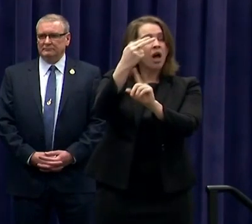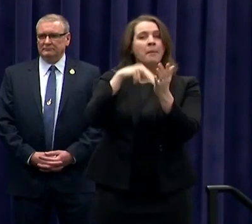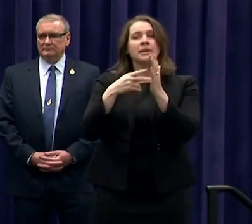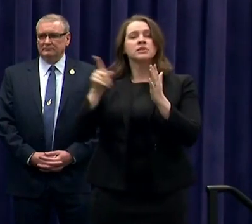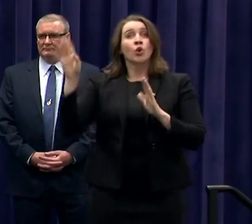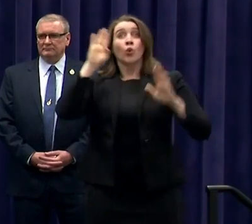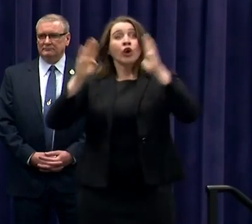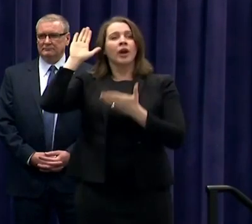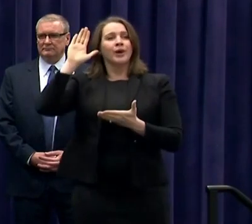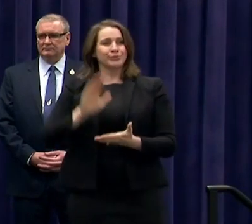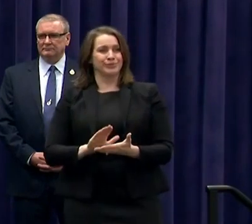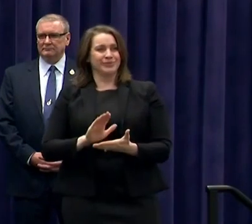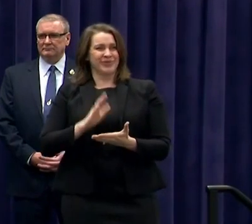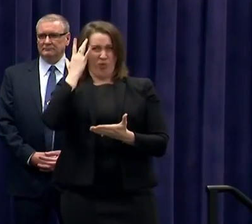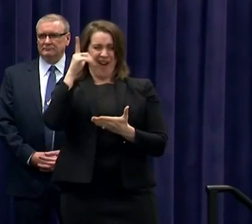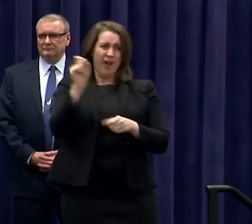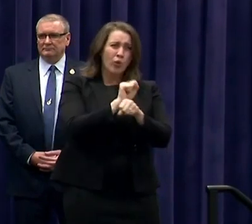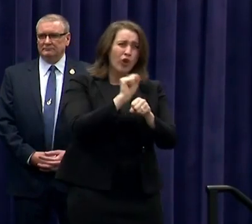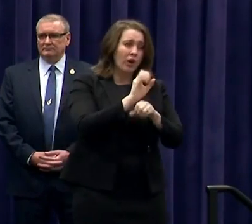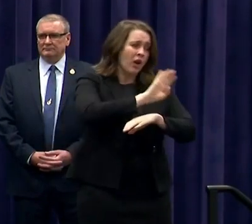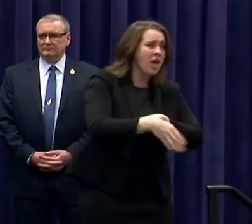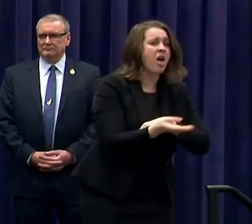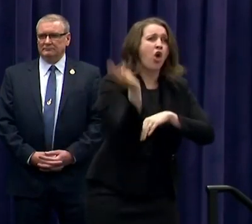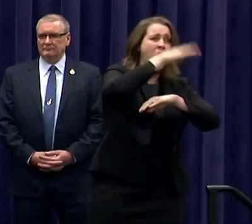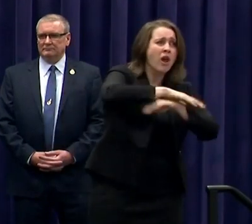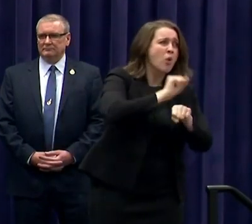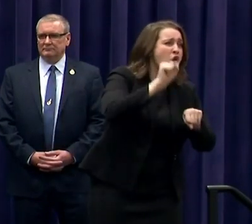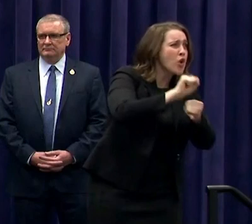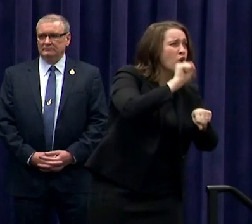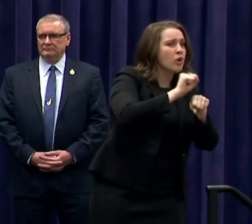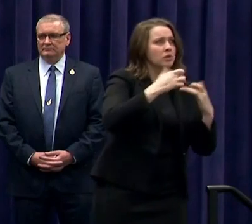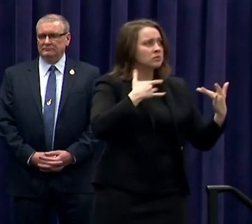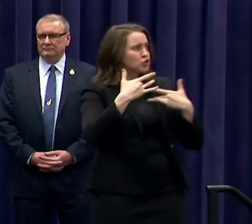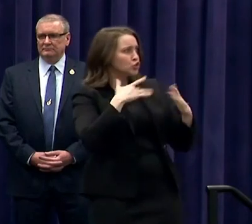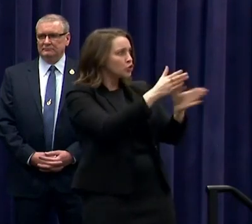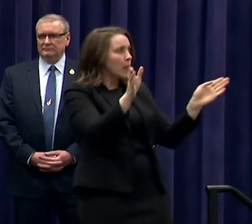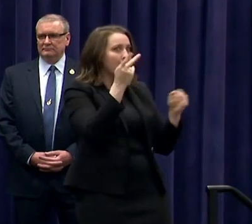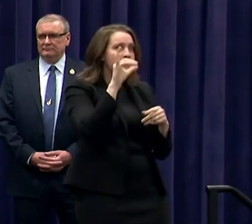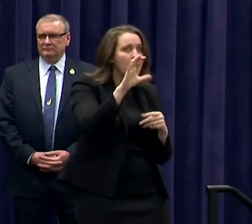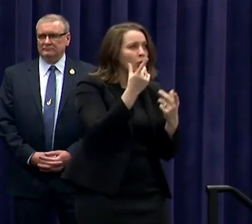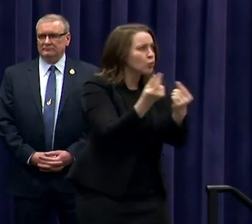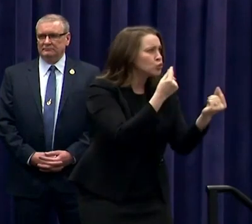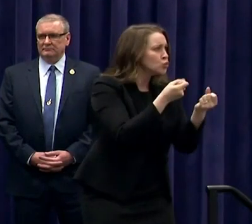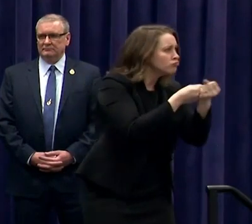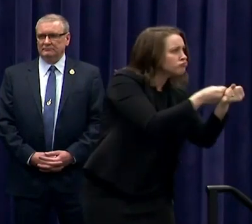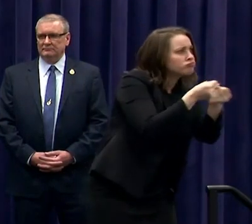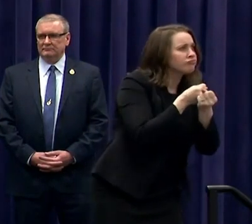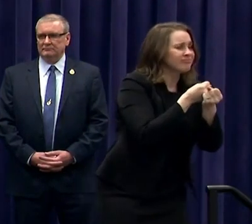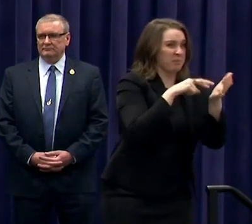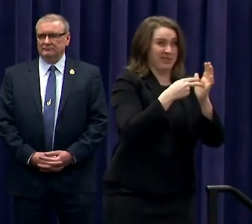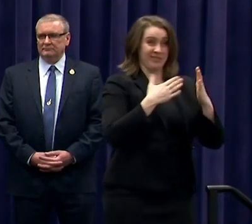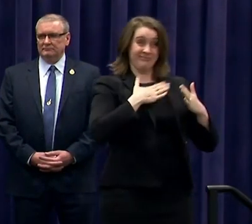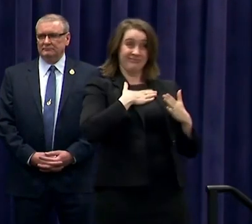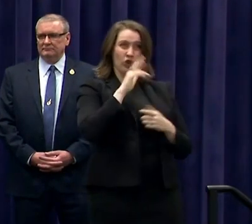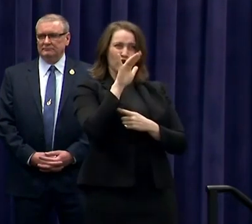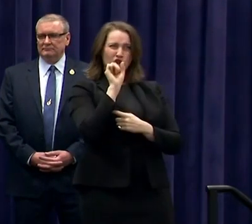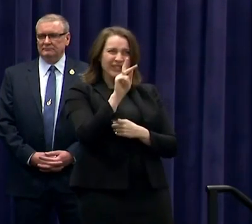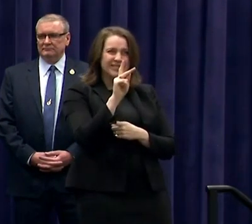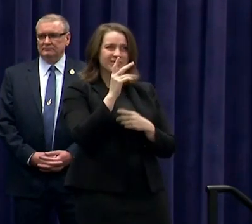are working long hours. They are looking out for the public safety, and they're putting themselves at